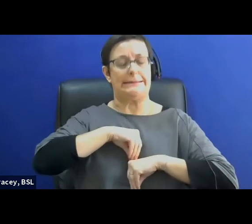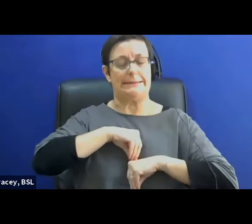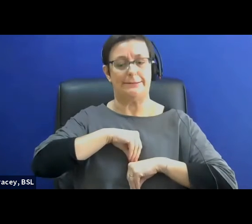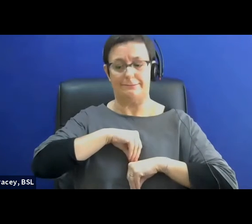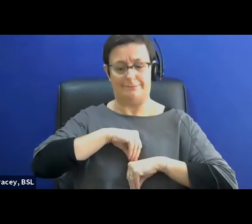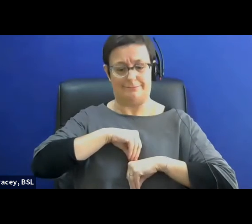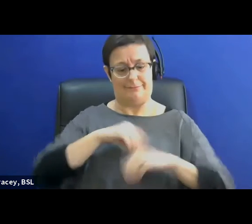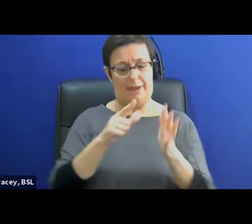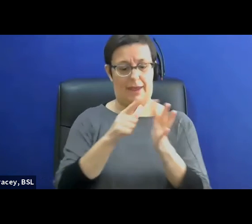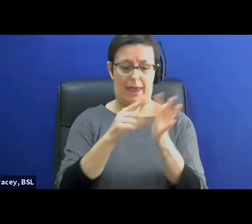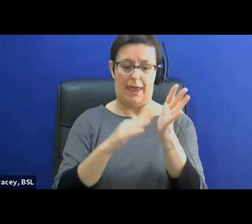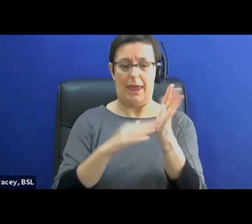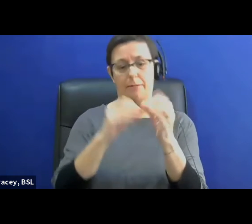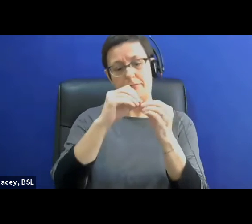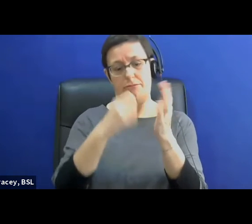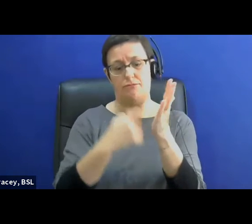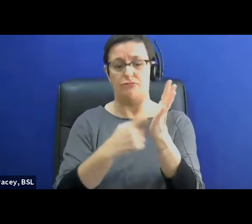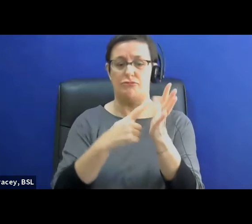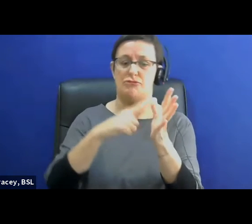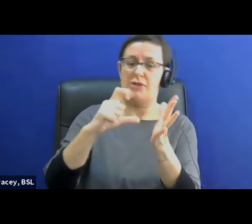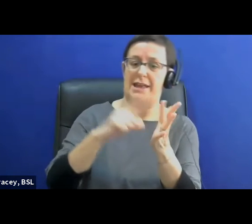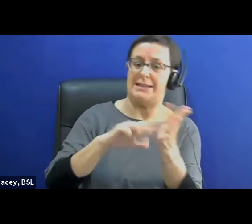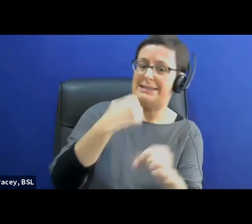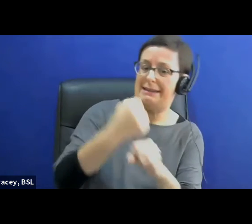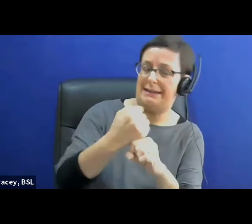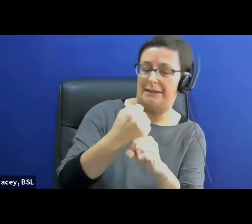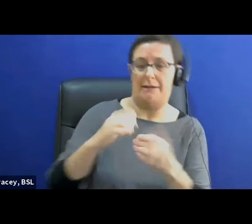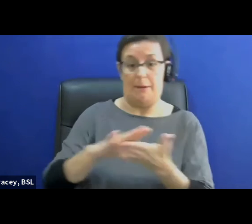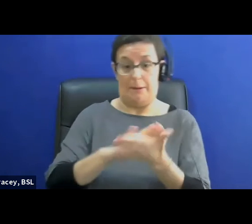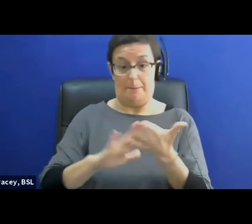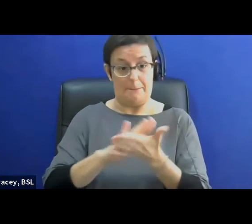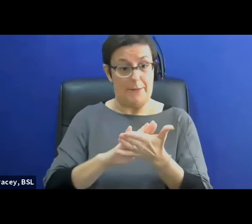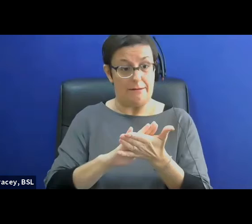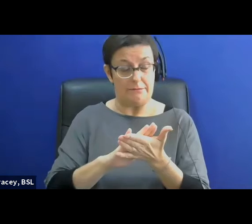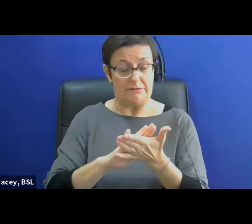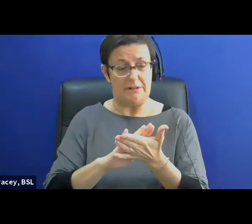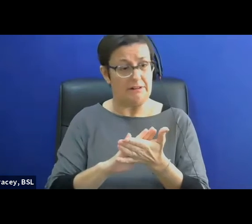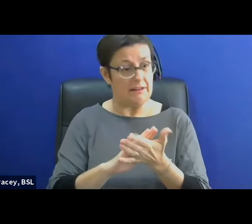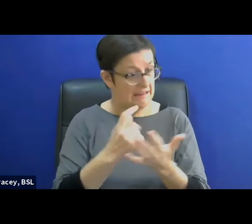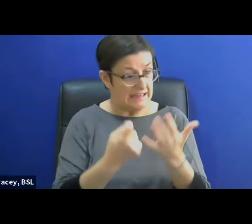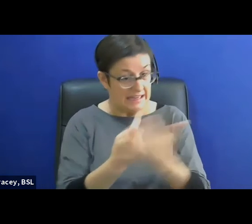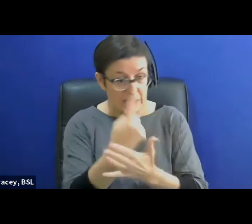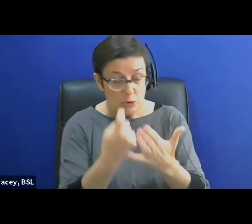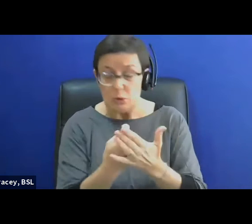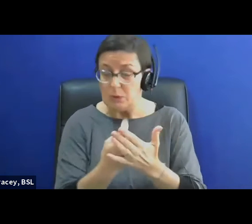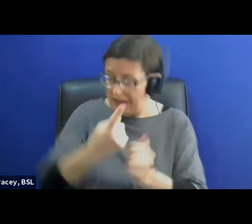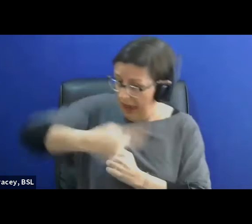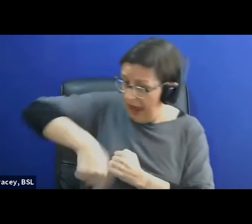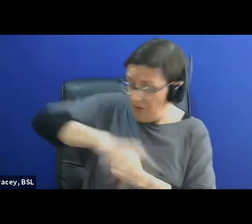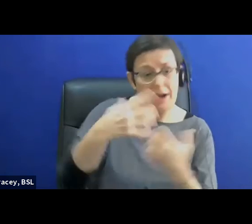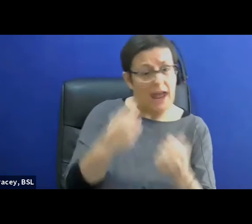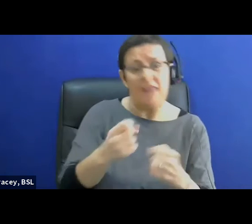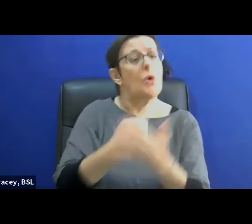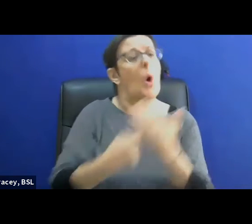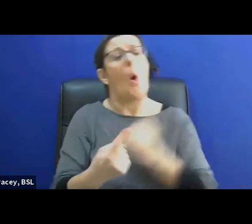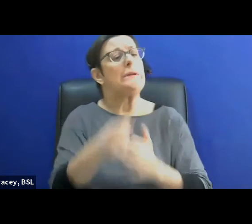inclusive design element is. It's embracing issues that everybody has, and it's not just down